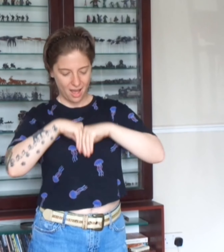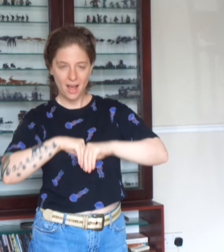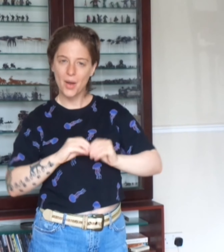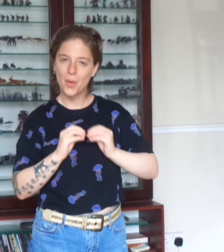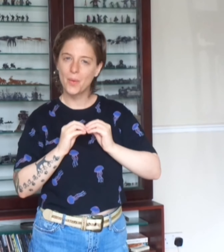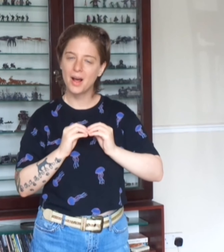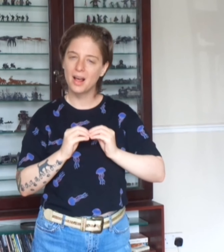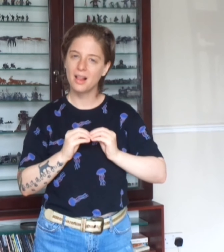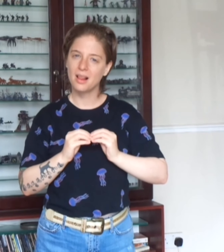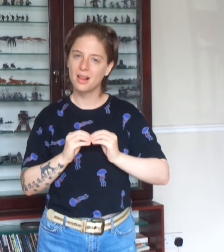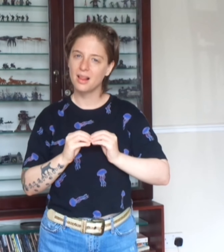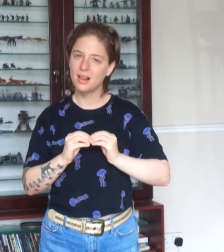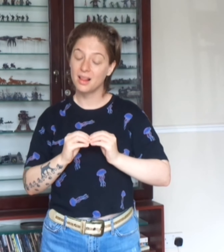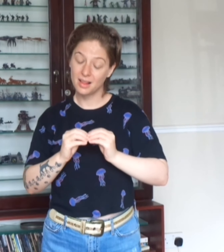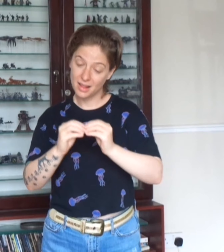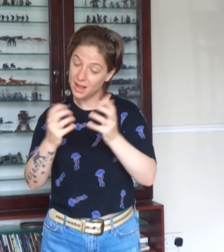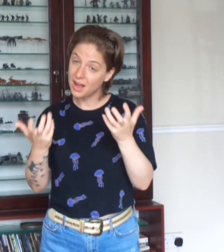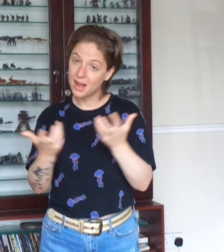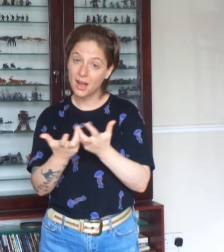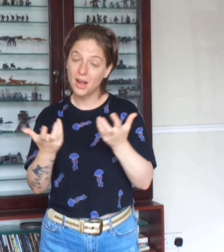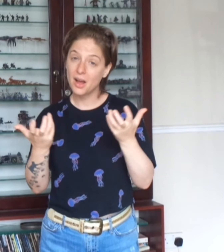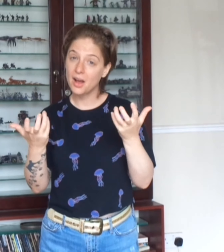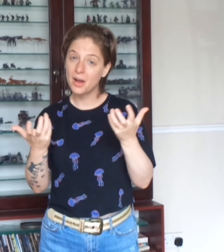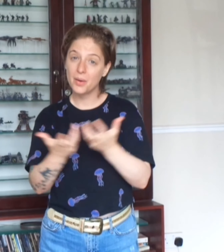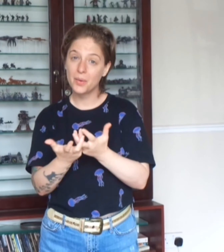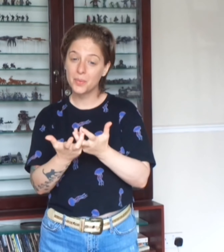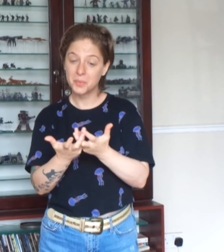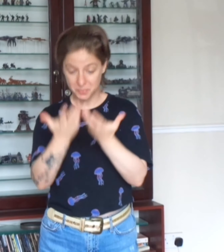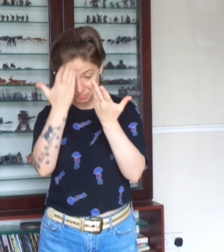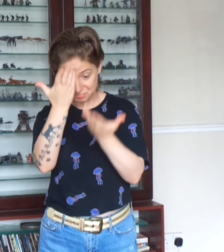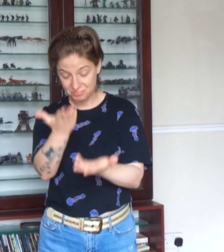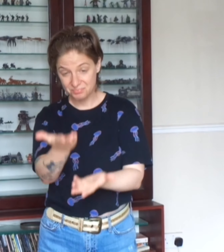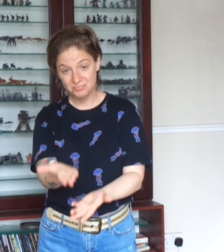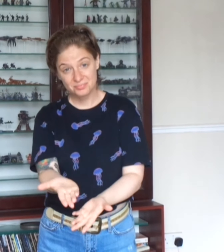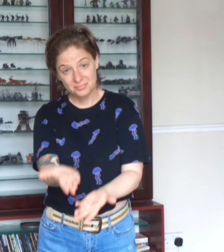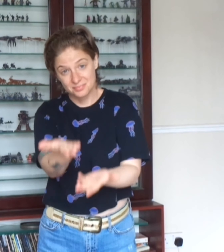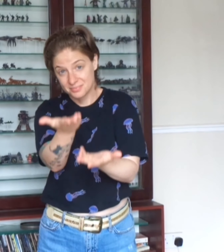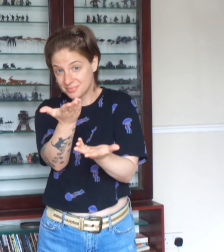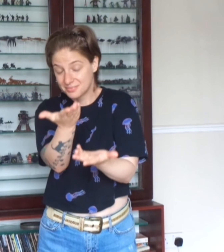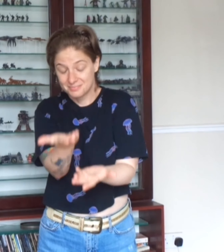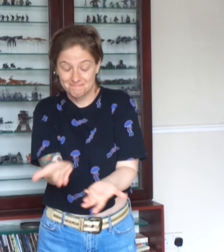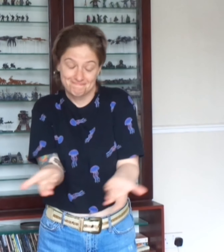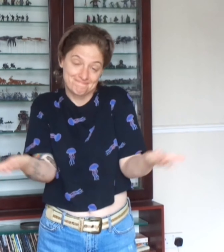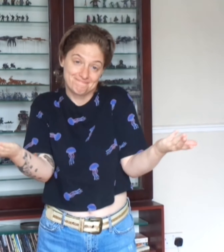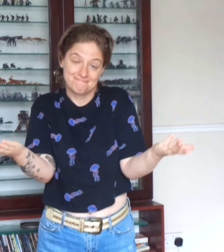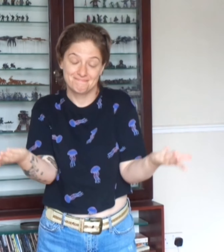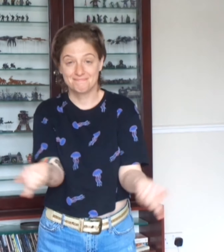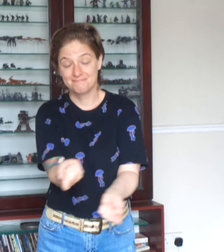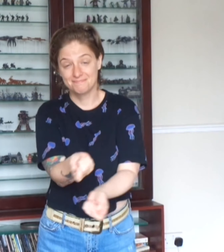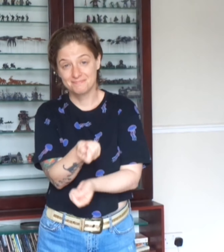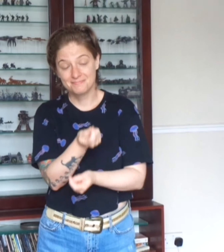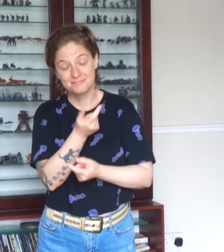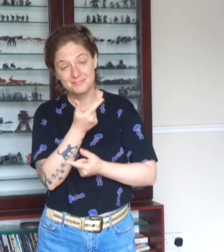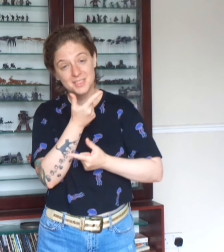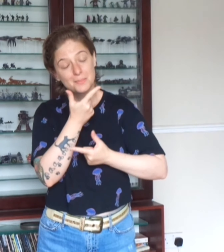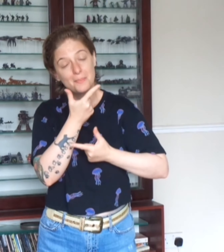If If you just smile.